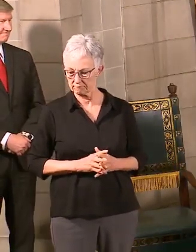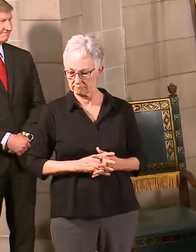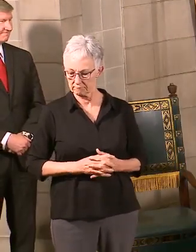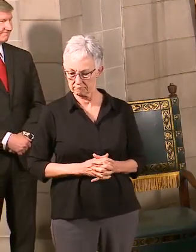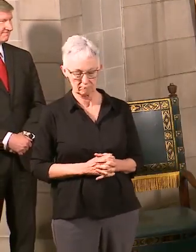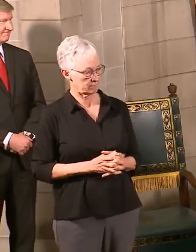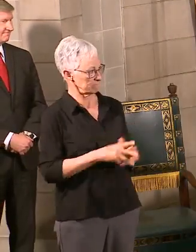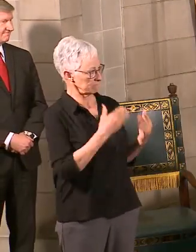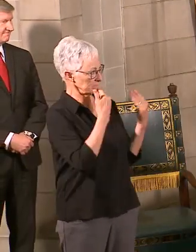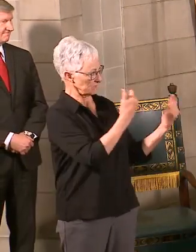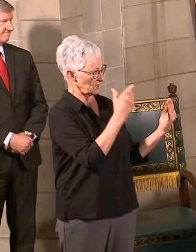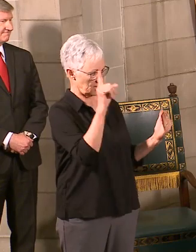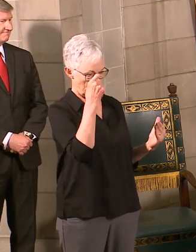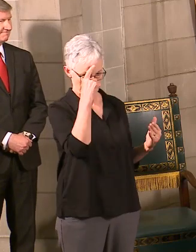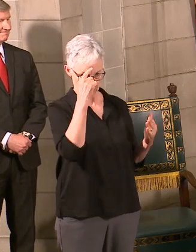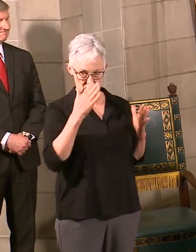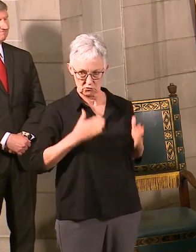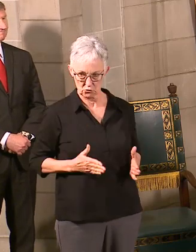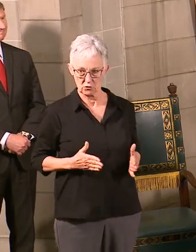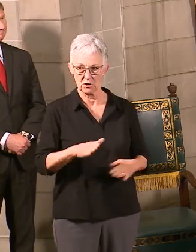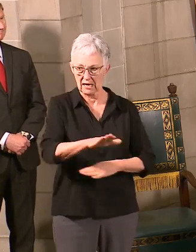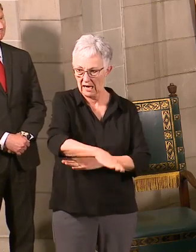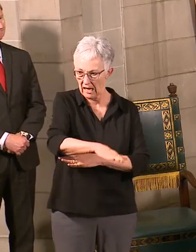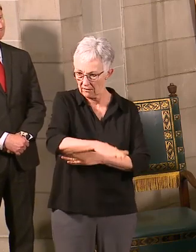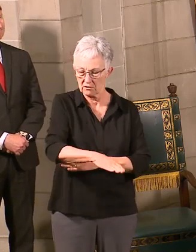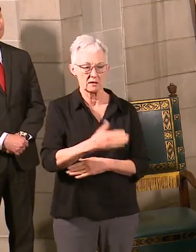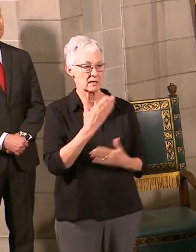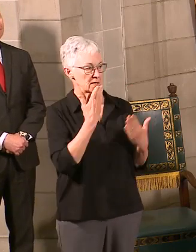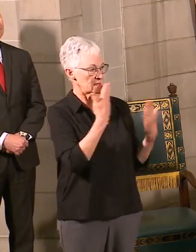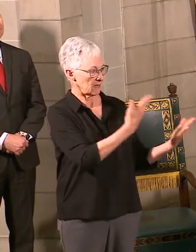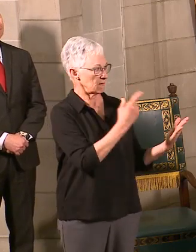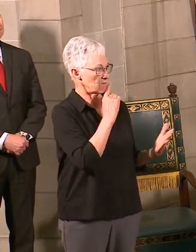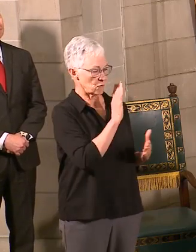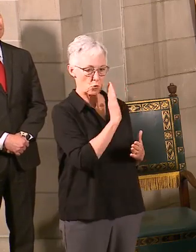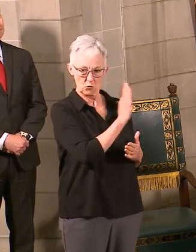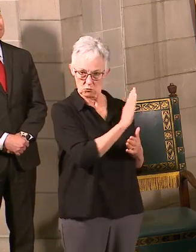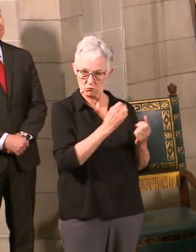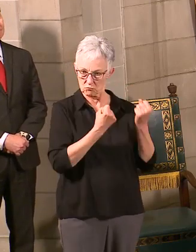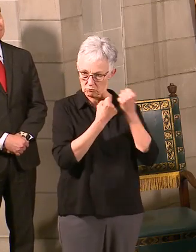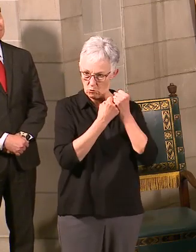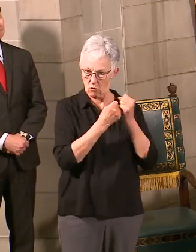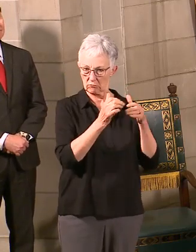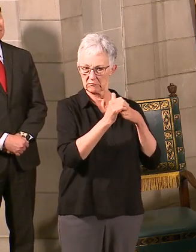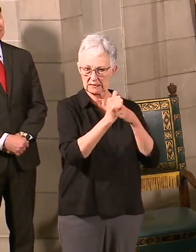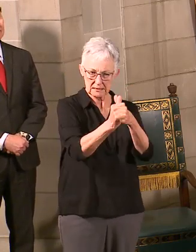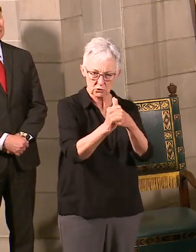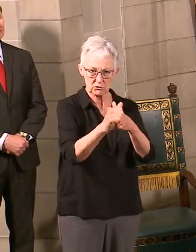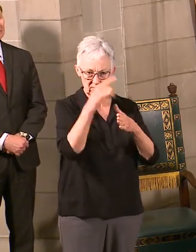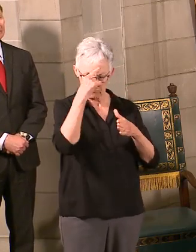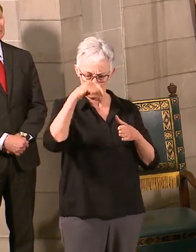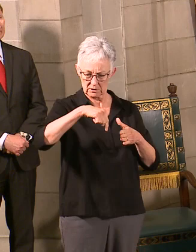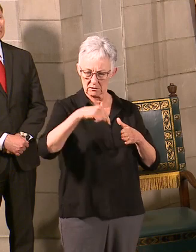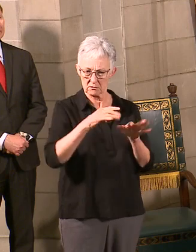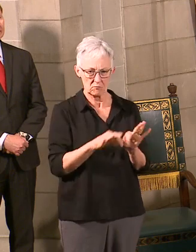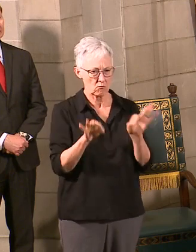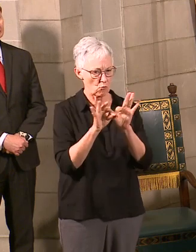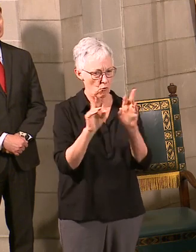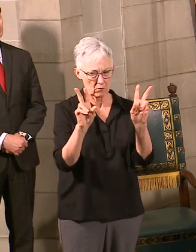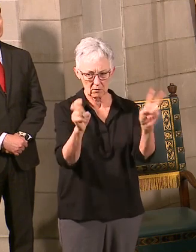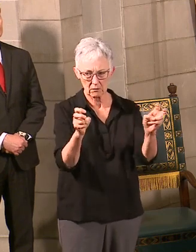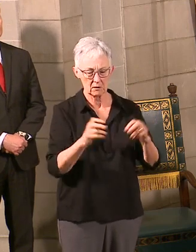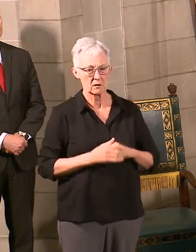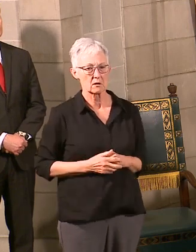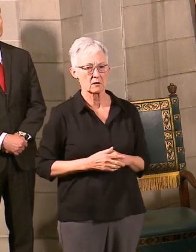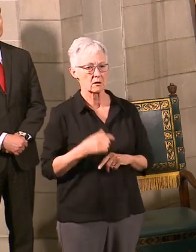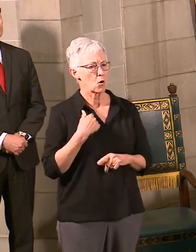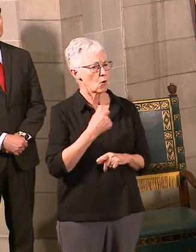Thank you, Governor. Good afternoon, and thank you, Governor, for your support and leadership on this important topic. Children and Family Services provide